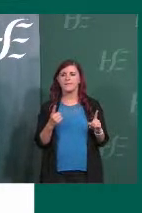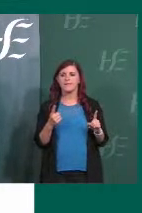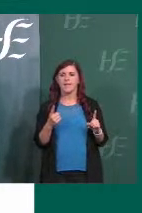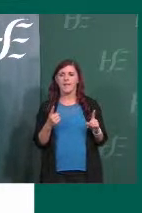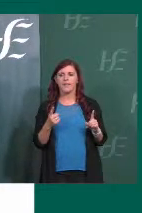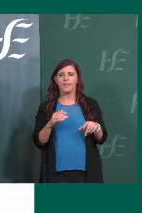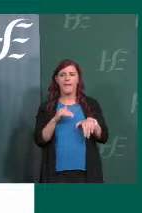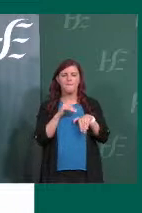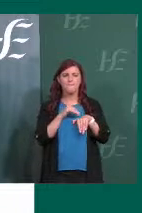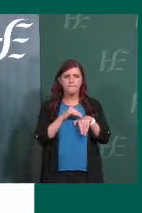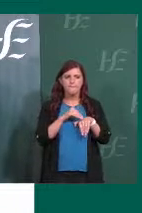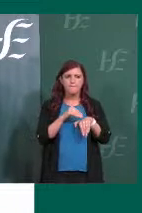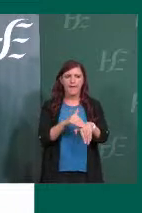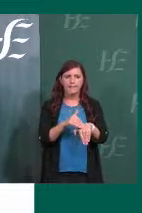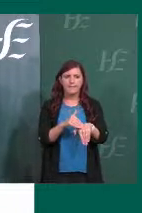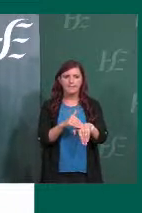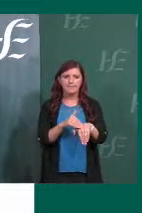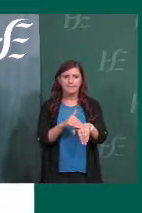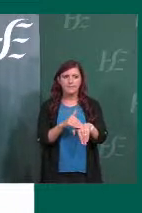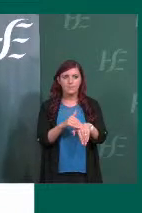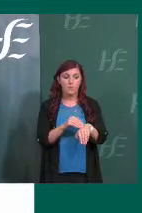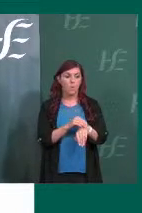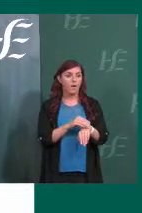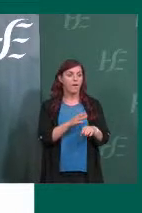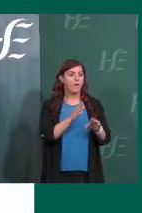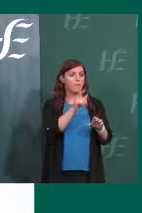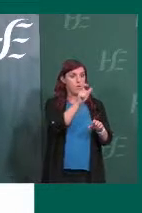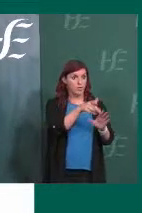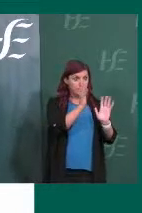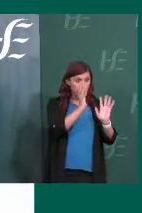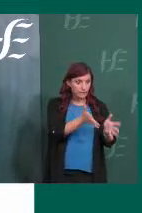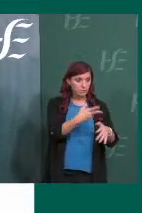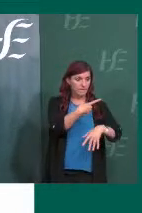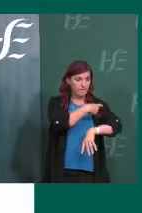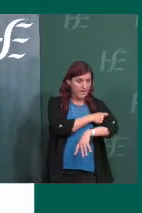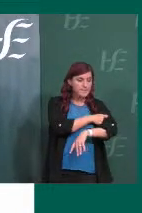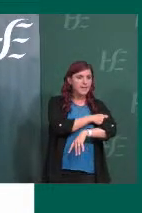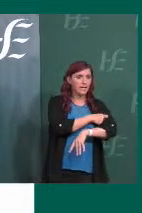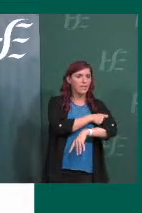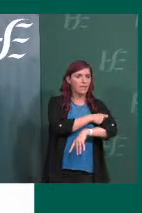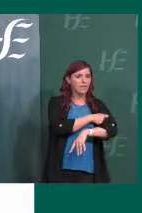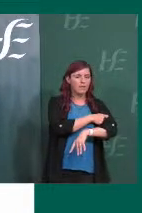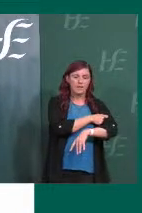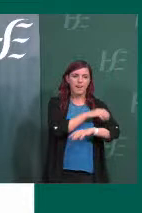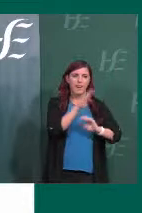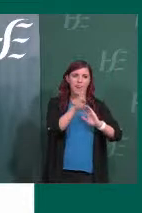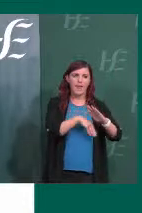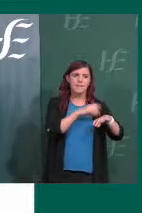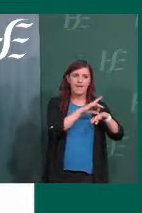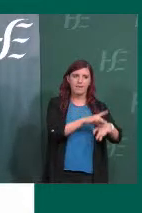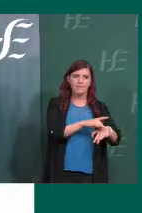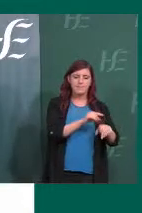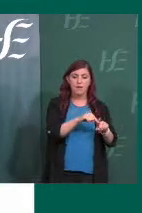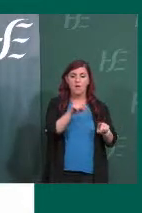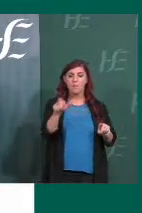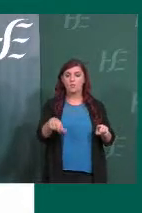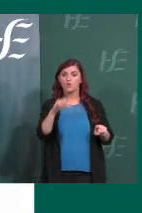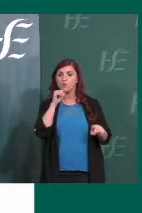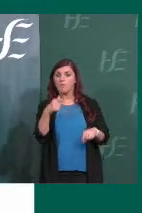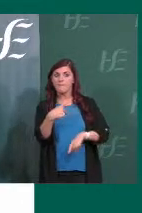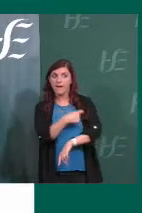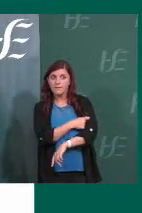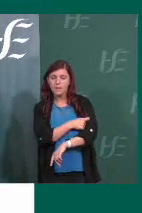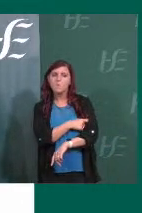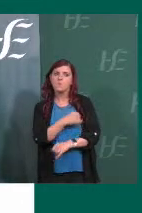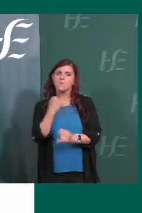and unvaccinated. So there's a difference of degree in the sense that we see less infection in these people who are vaccinated,